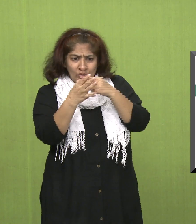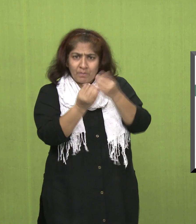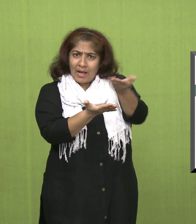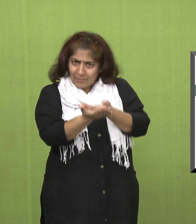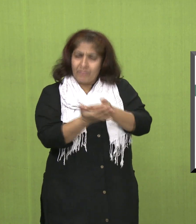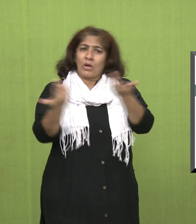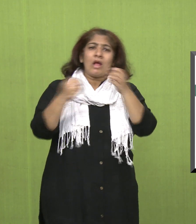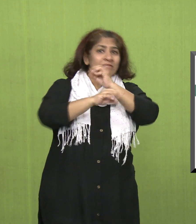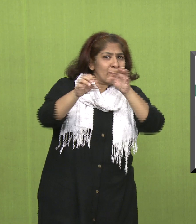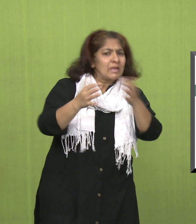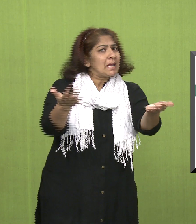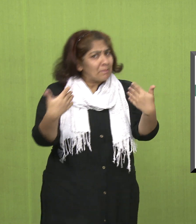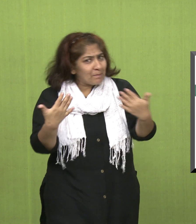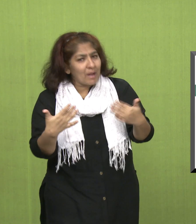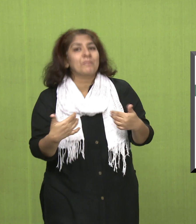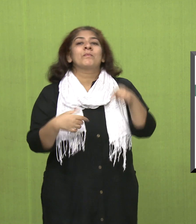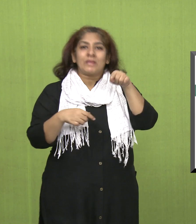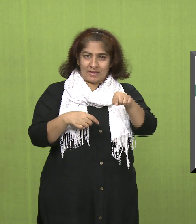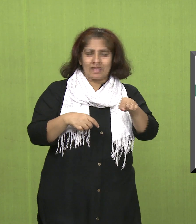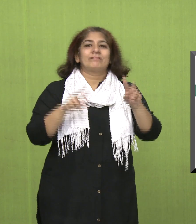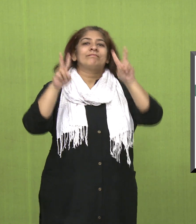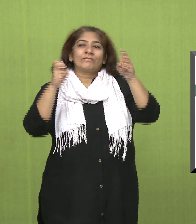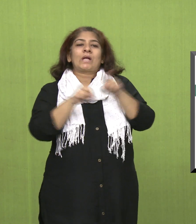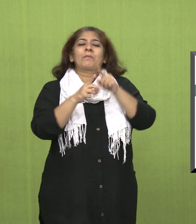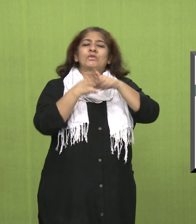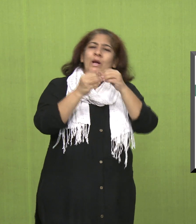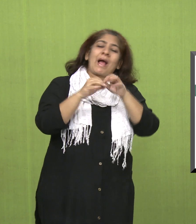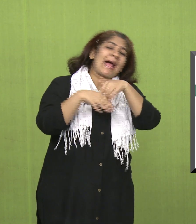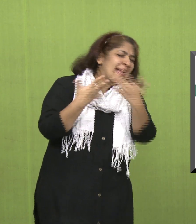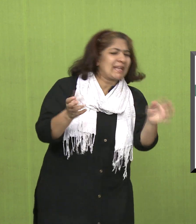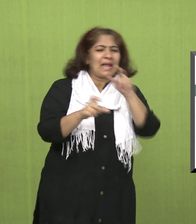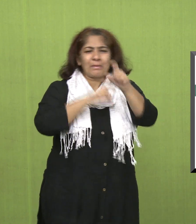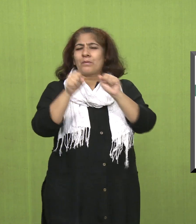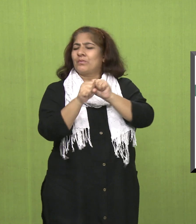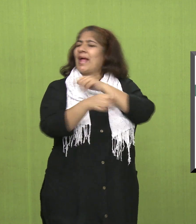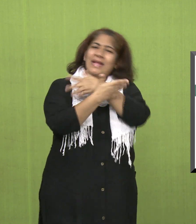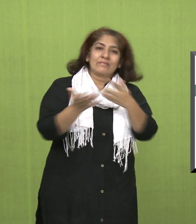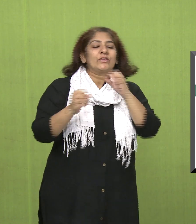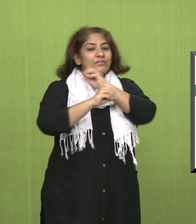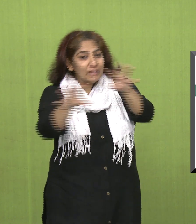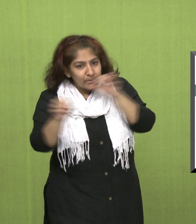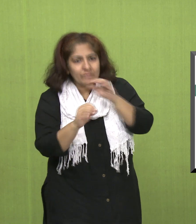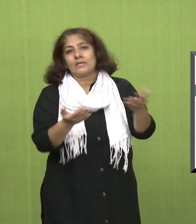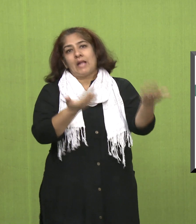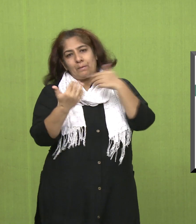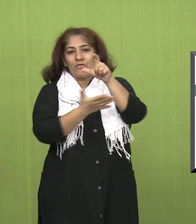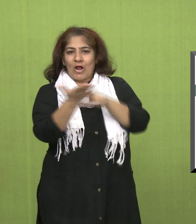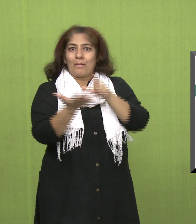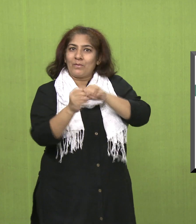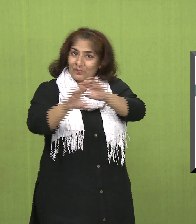their study, there are some college campus recruitments. So that is the way